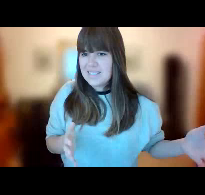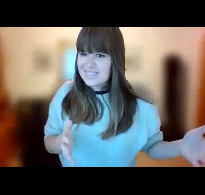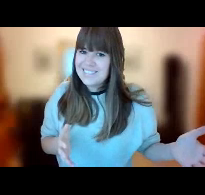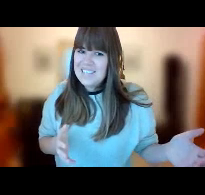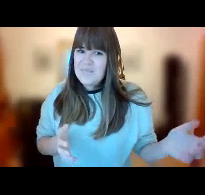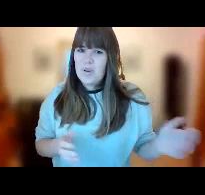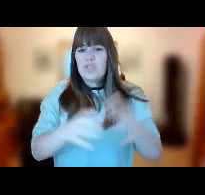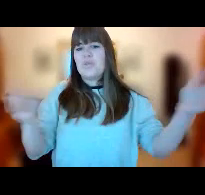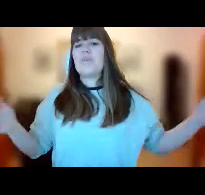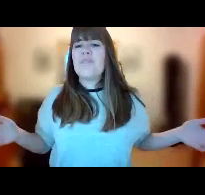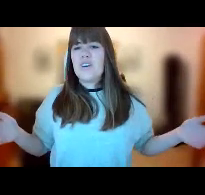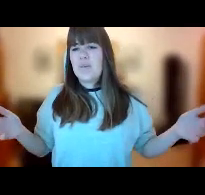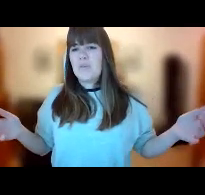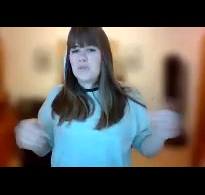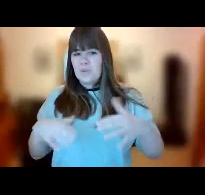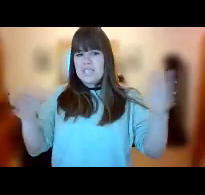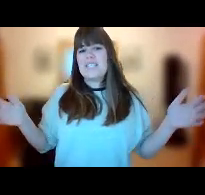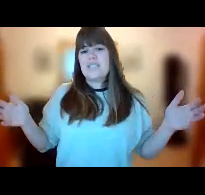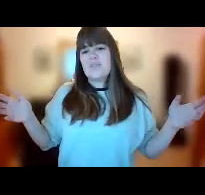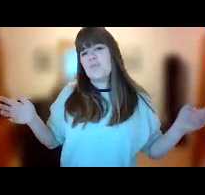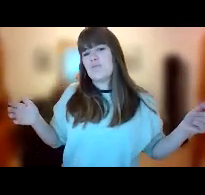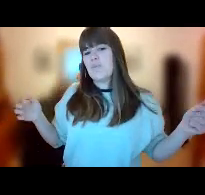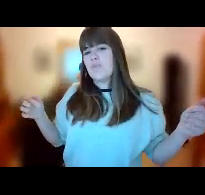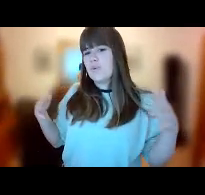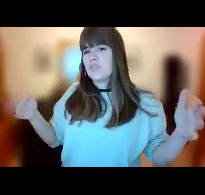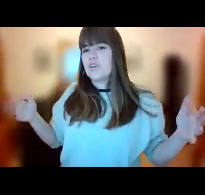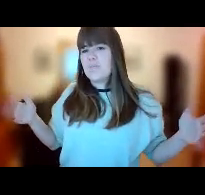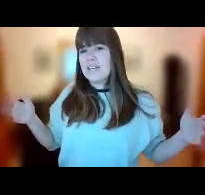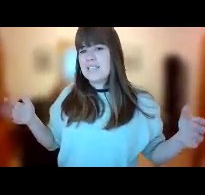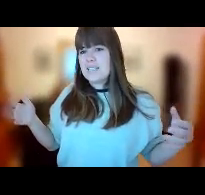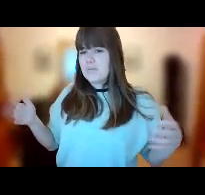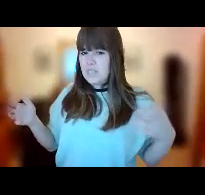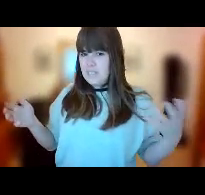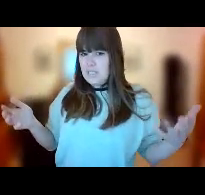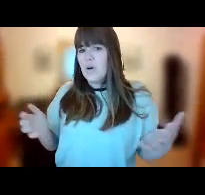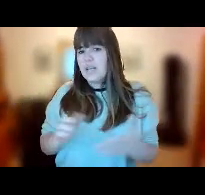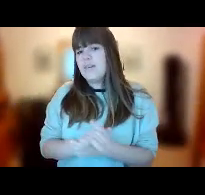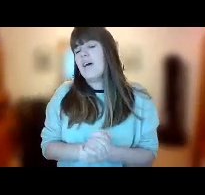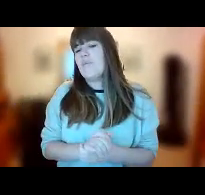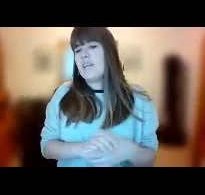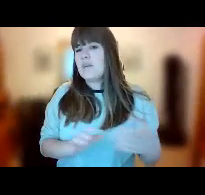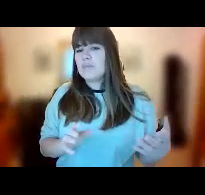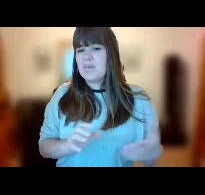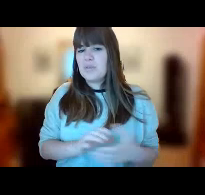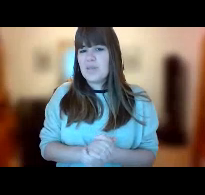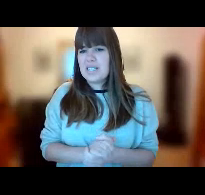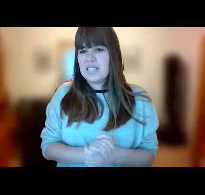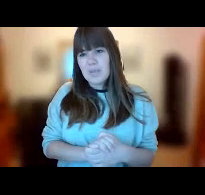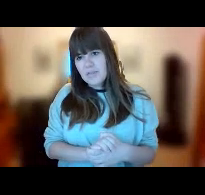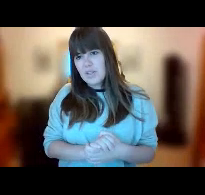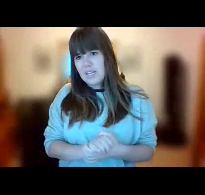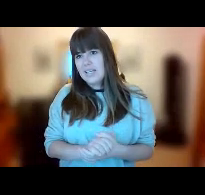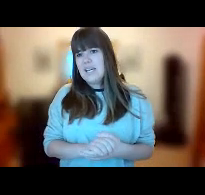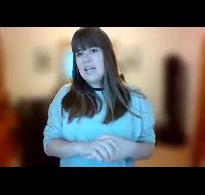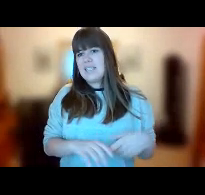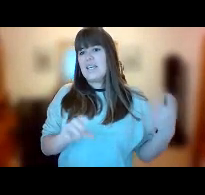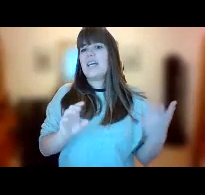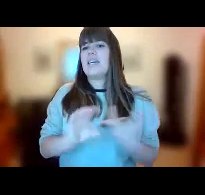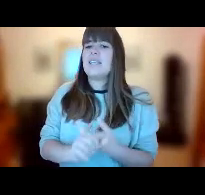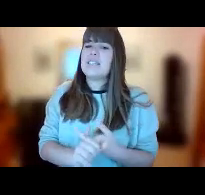with this person, but what's wrong with the environment, what's wrong with the systems, and what's wrong with what we've got in place that is not enabling people to participate